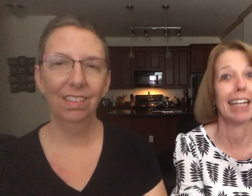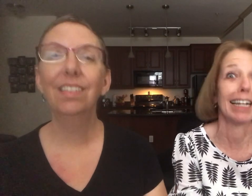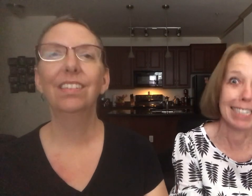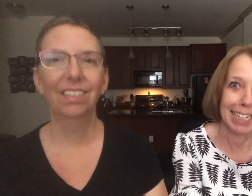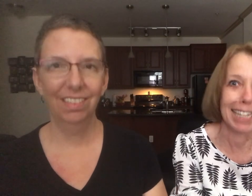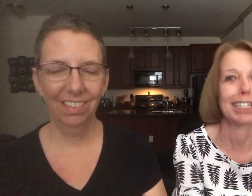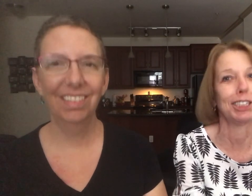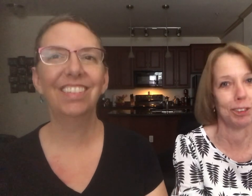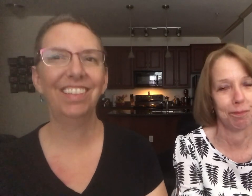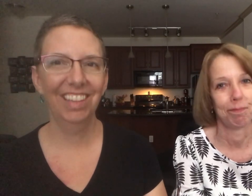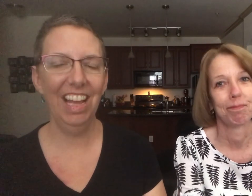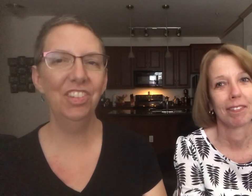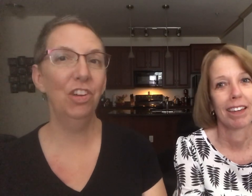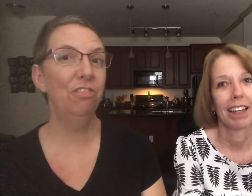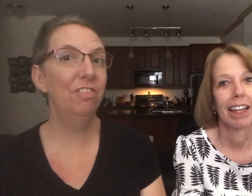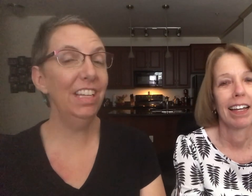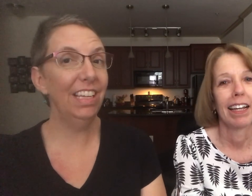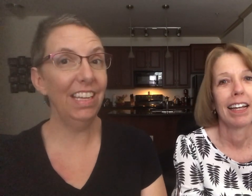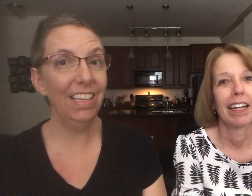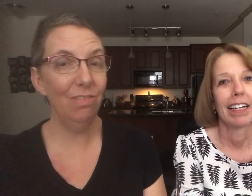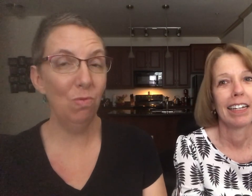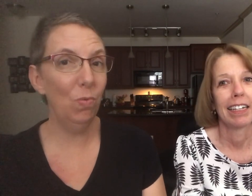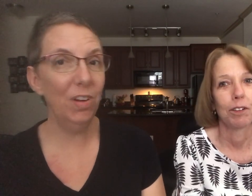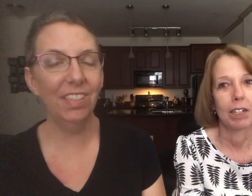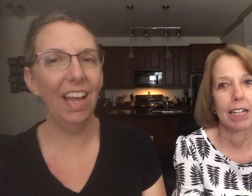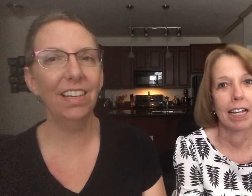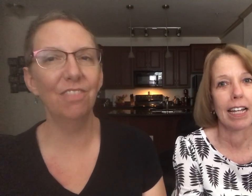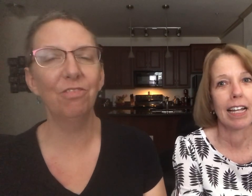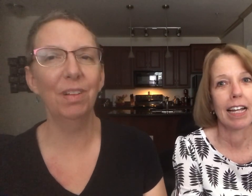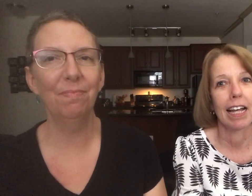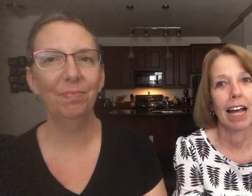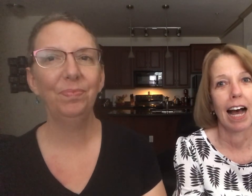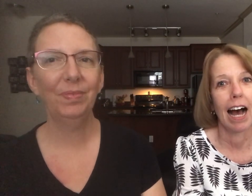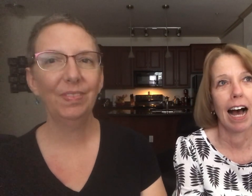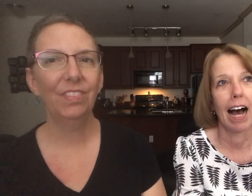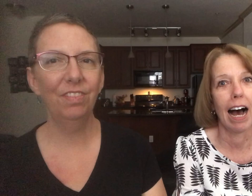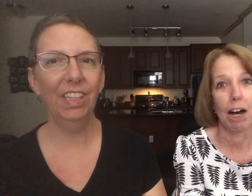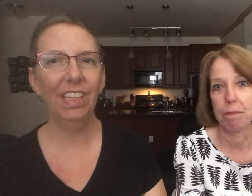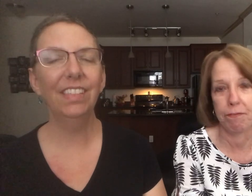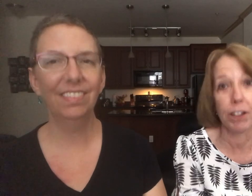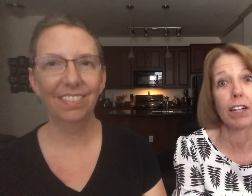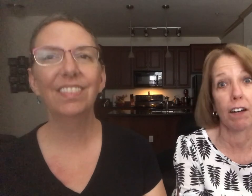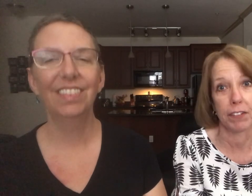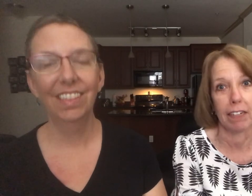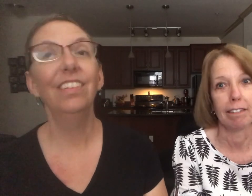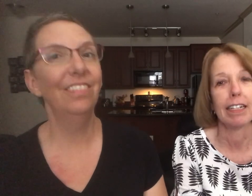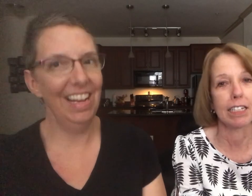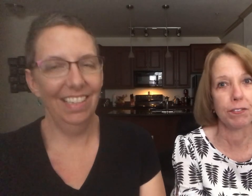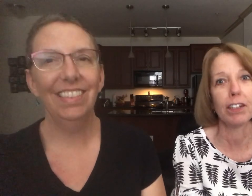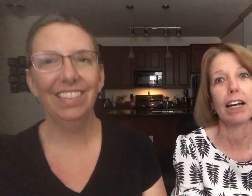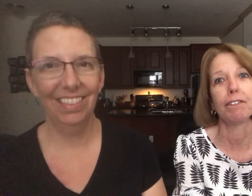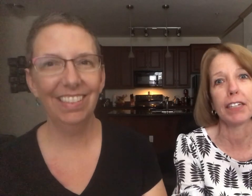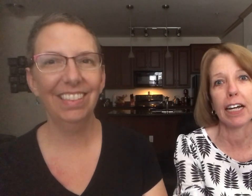I say, yes, I do. And so Philly, where does that come from? Philly. Philadelphia. Right. It's Philadelphia.